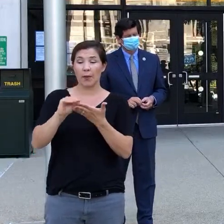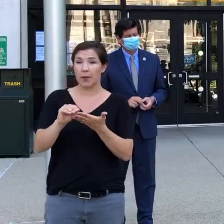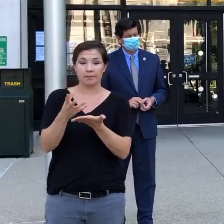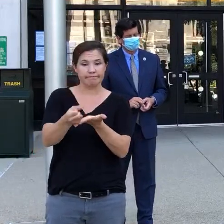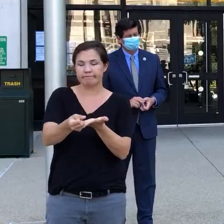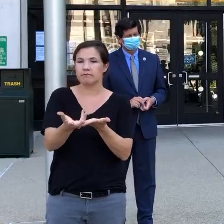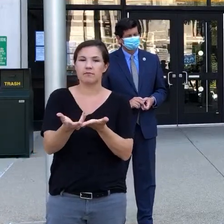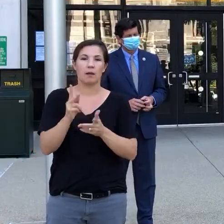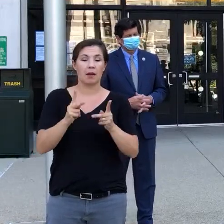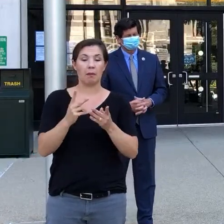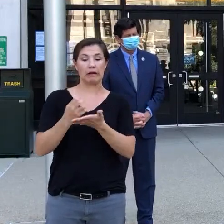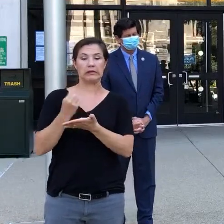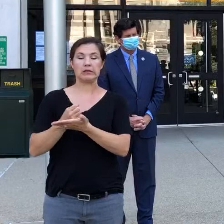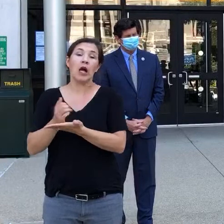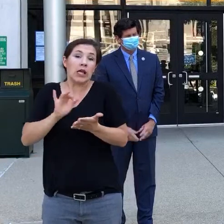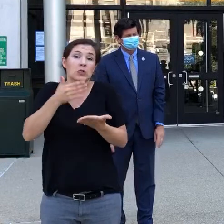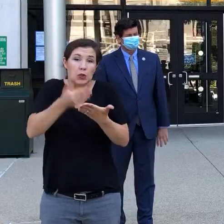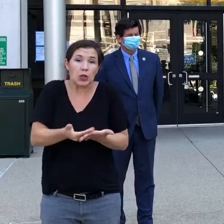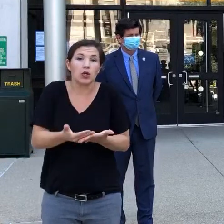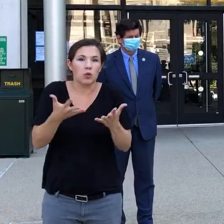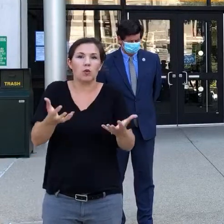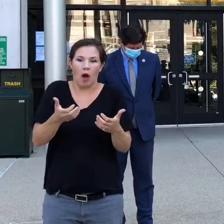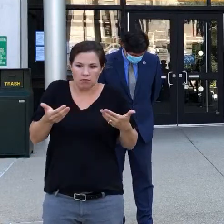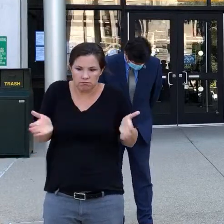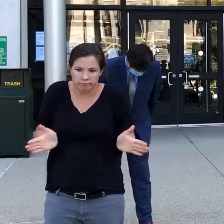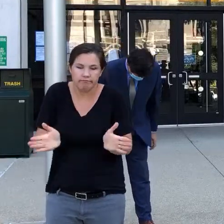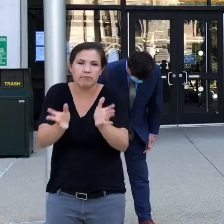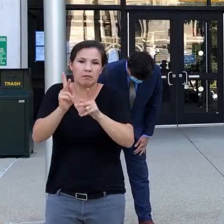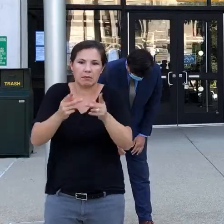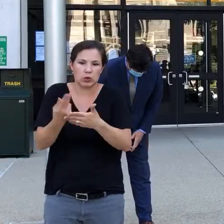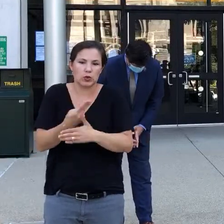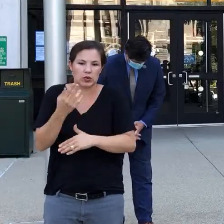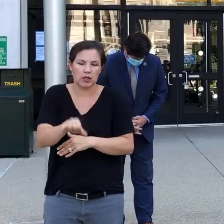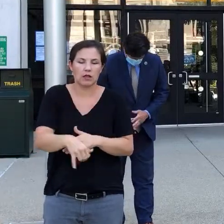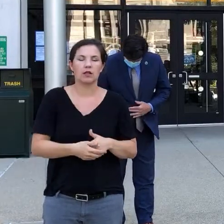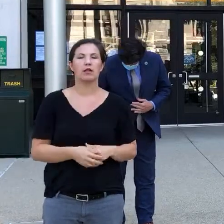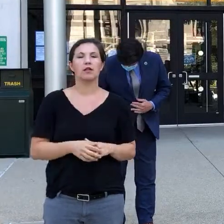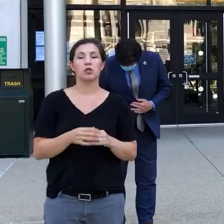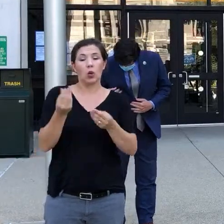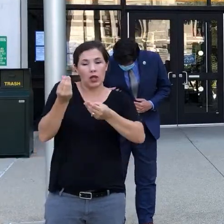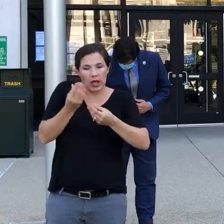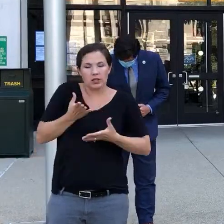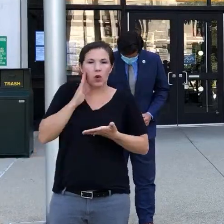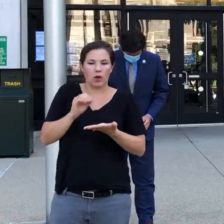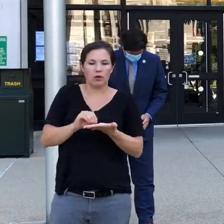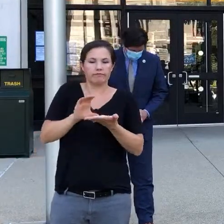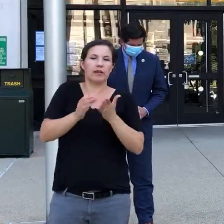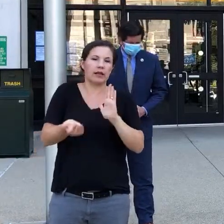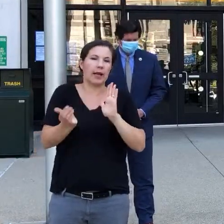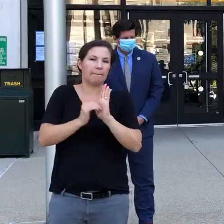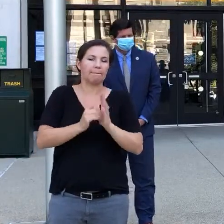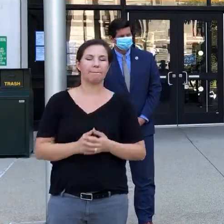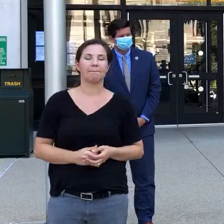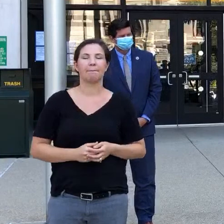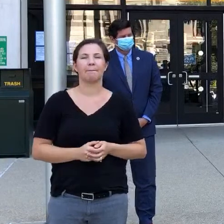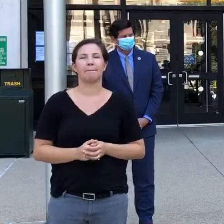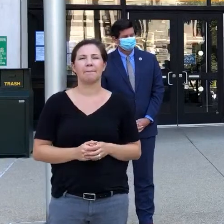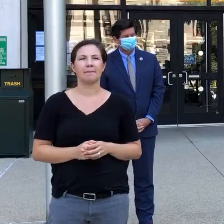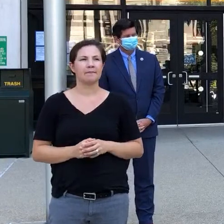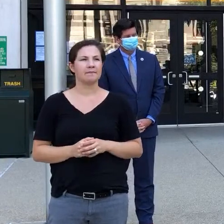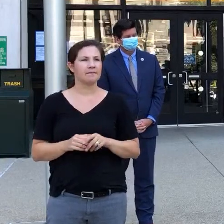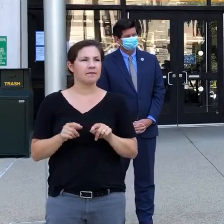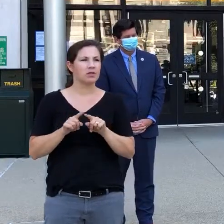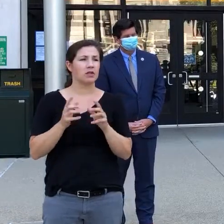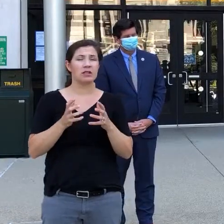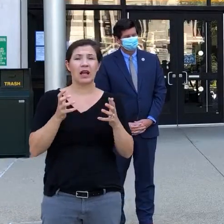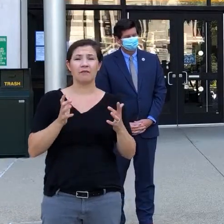some reason, people are using it, that's good. We want them to use it. Let us know, and we can refill it for you. Also, we're doing a lot of